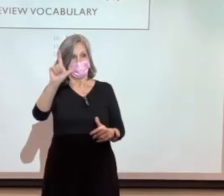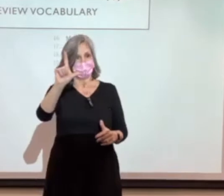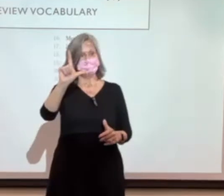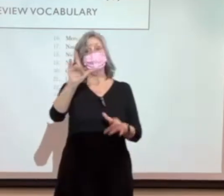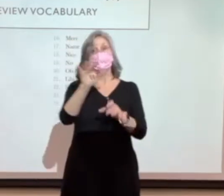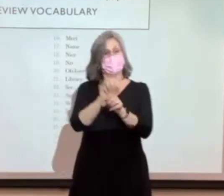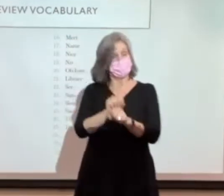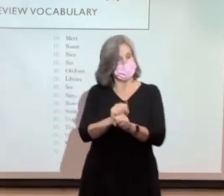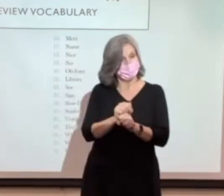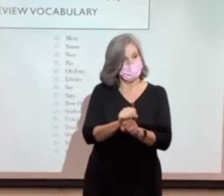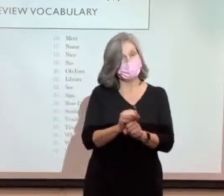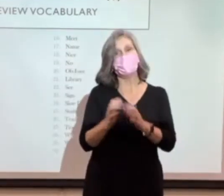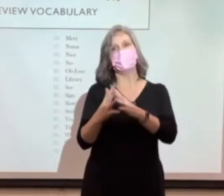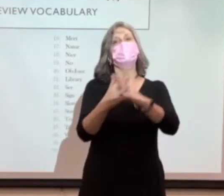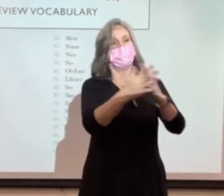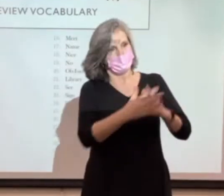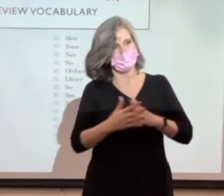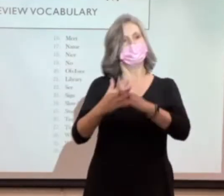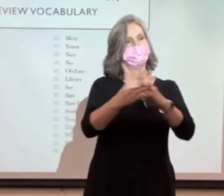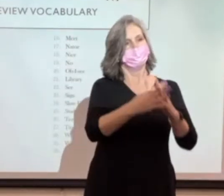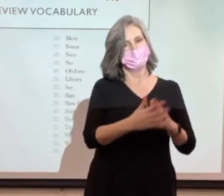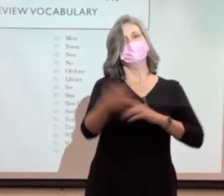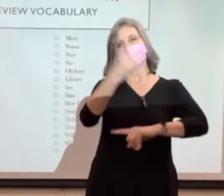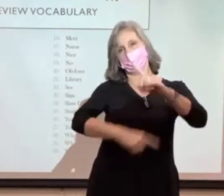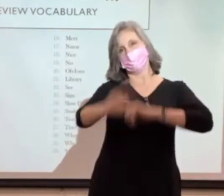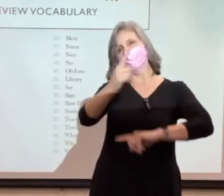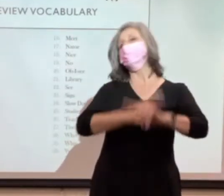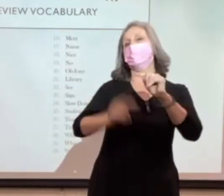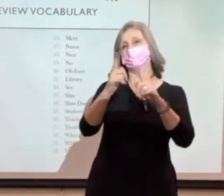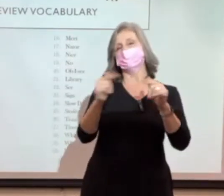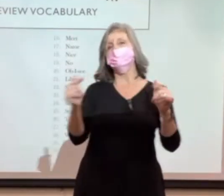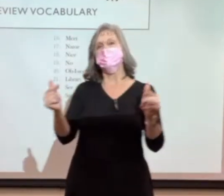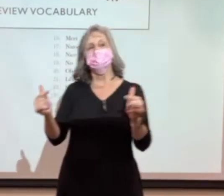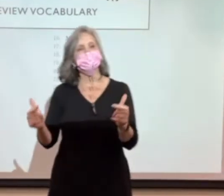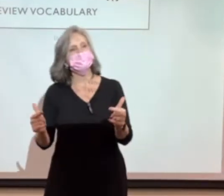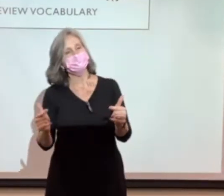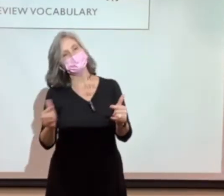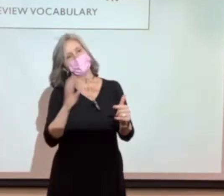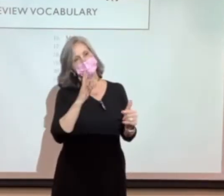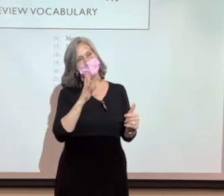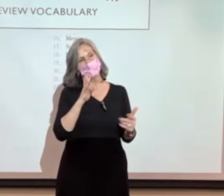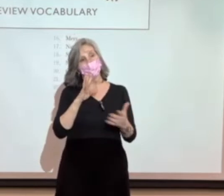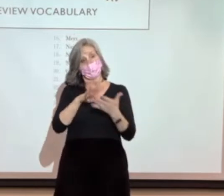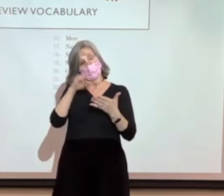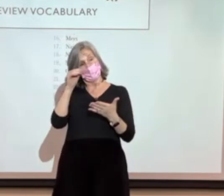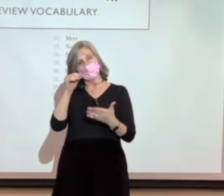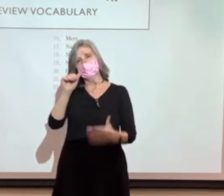ASL is an abbreviation for American Sign Language. So usually if you're talking about learning, you